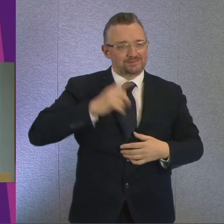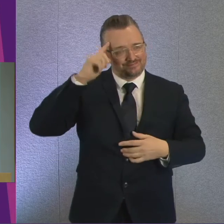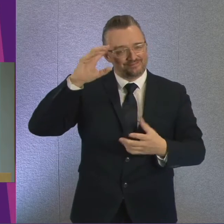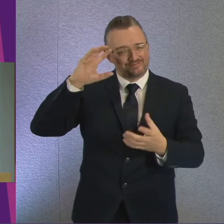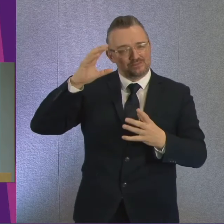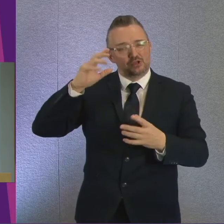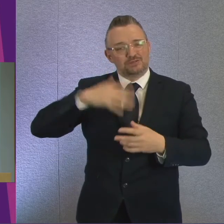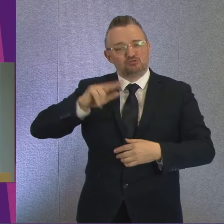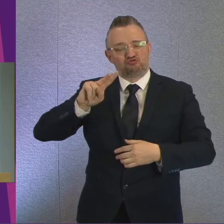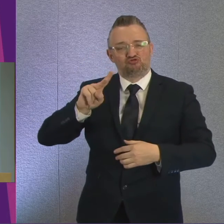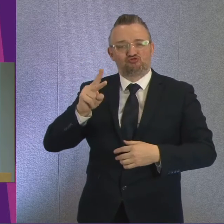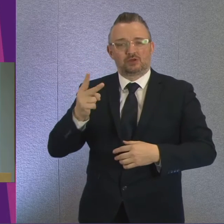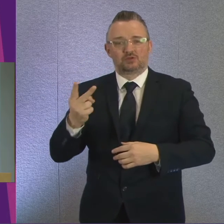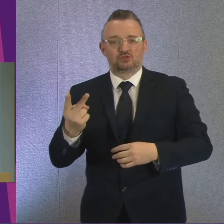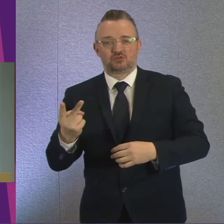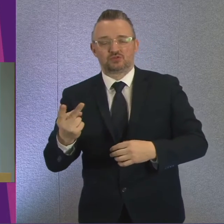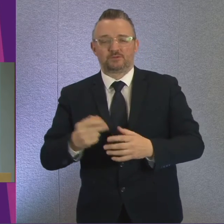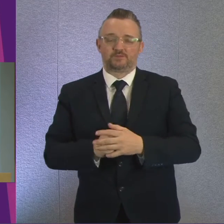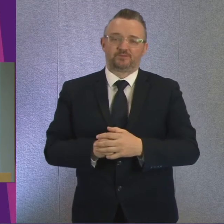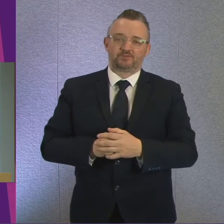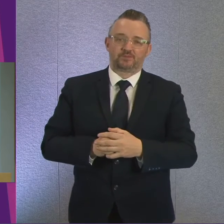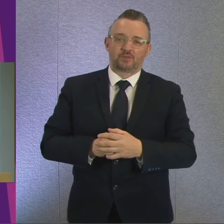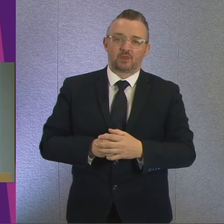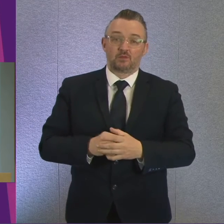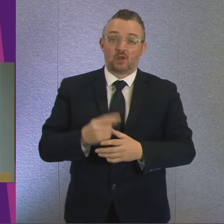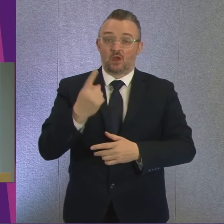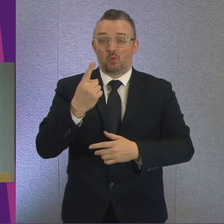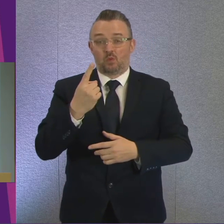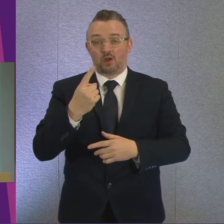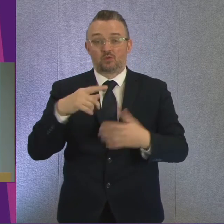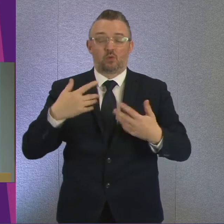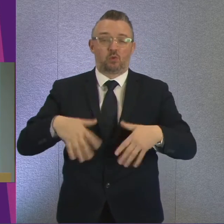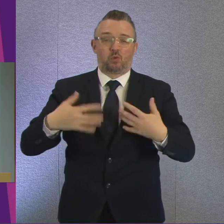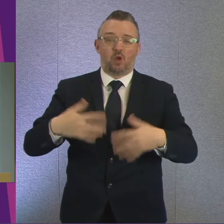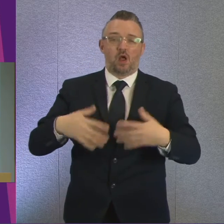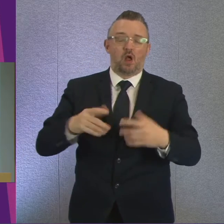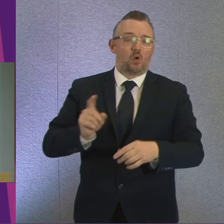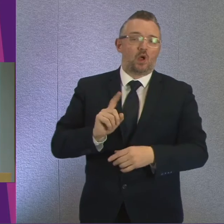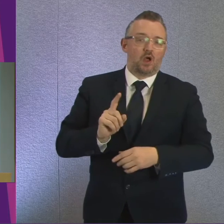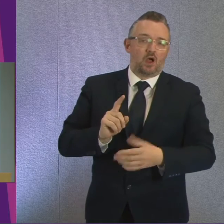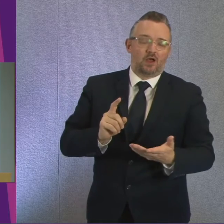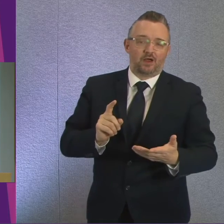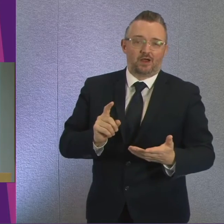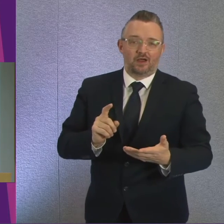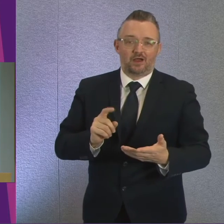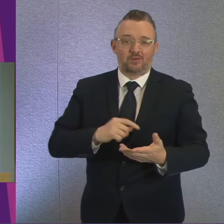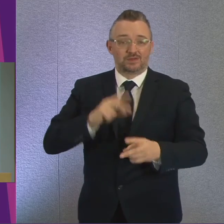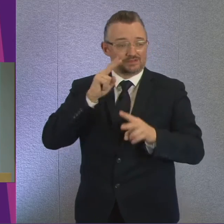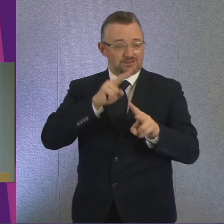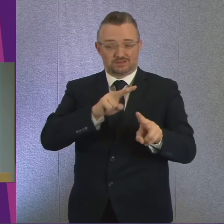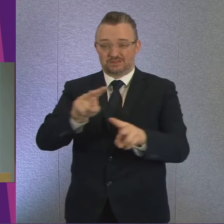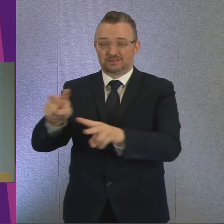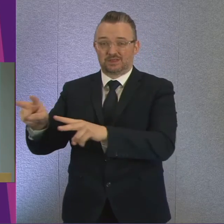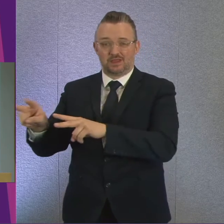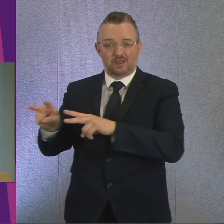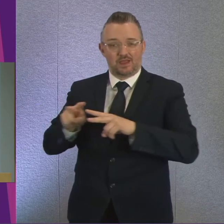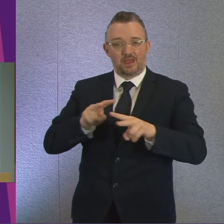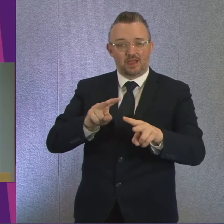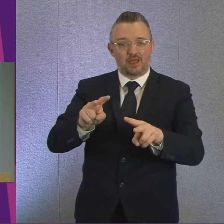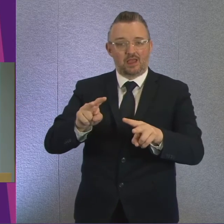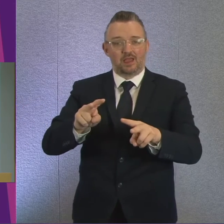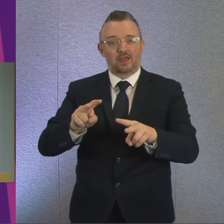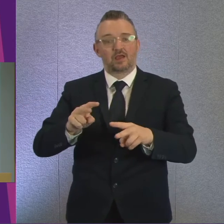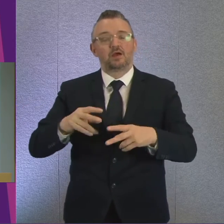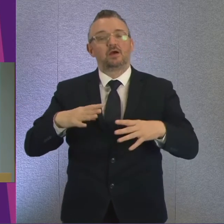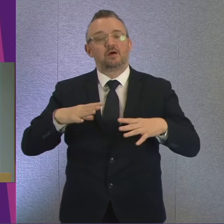response. One thing which has been remarkable has been seeing the flexible approach to free school